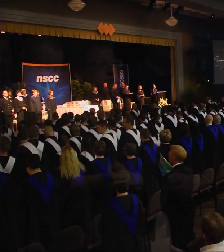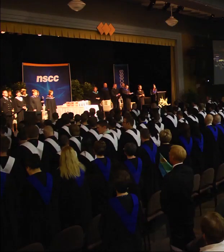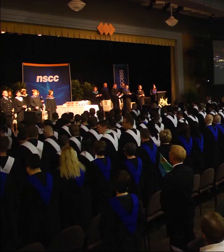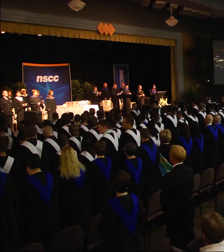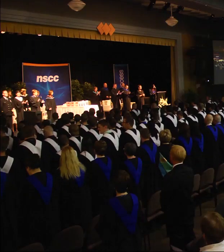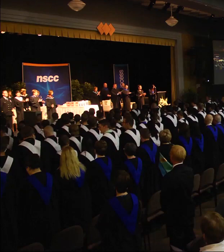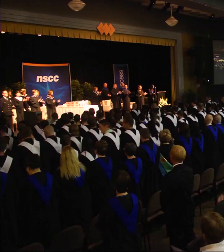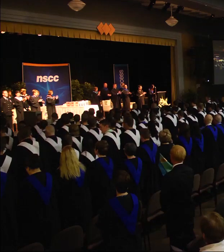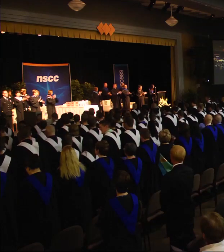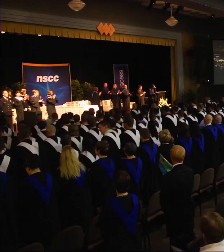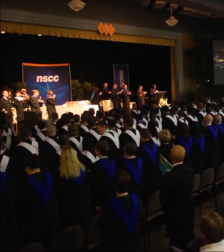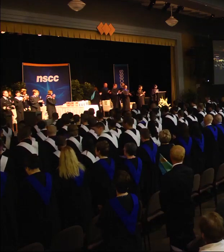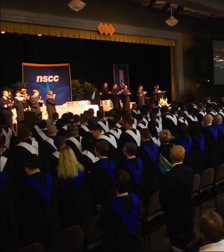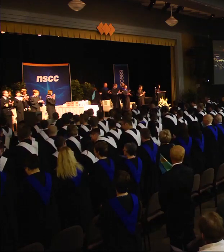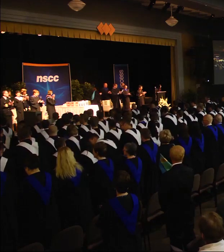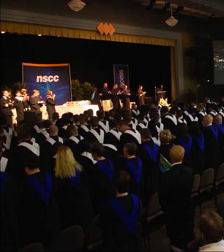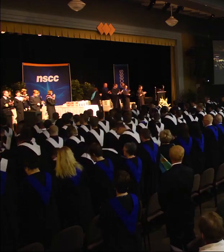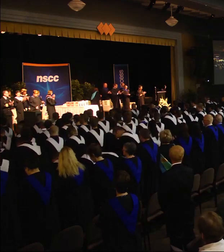thee.